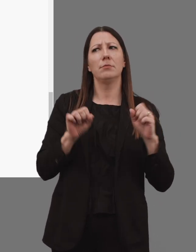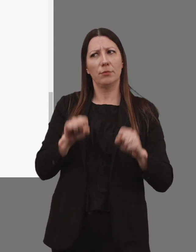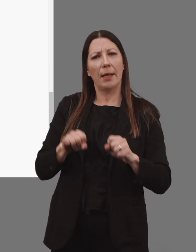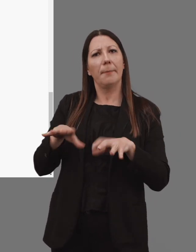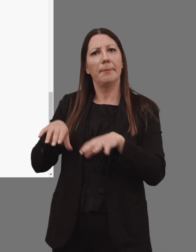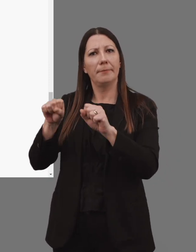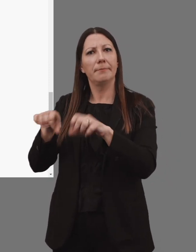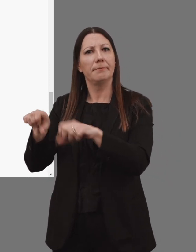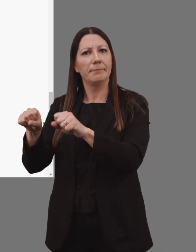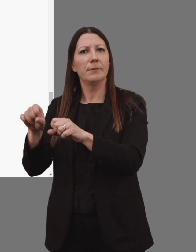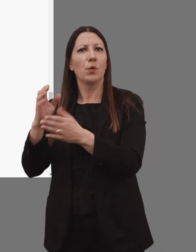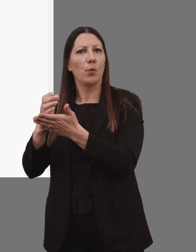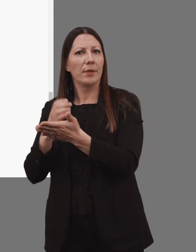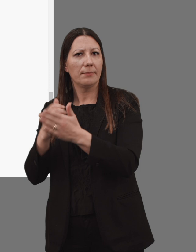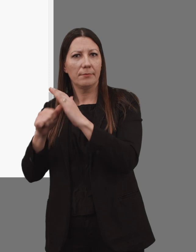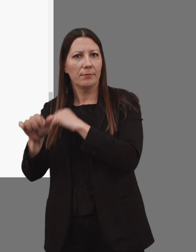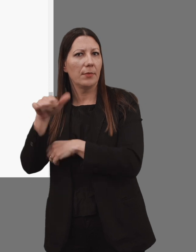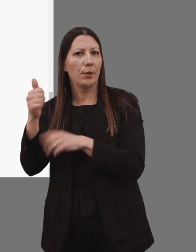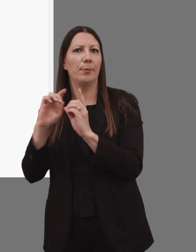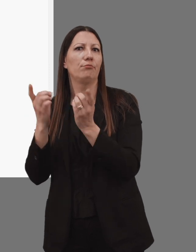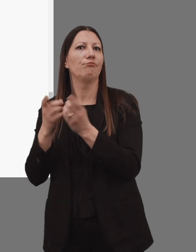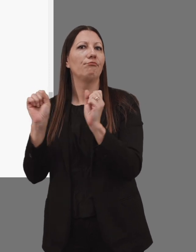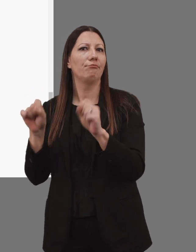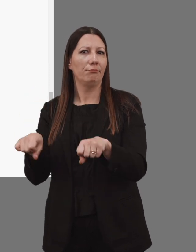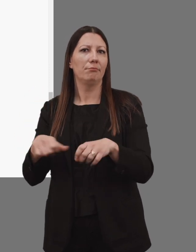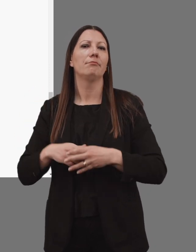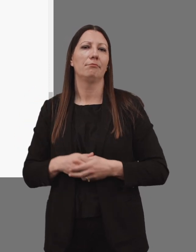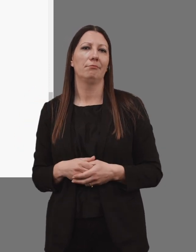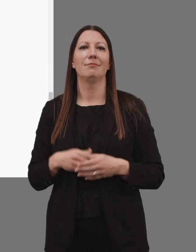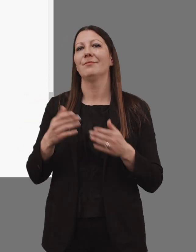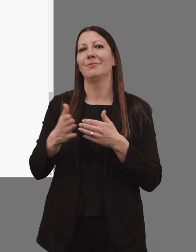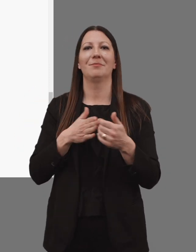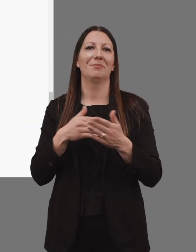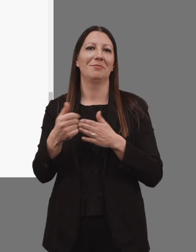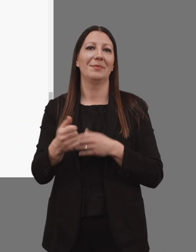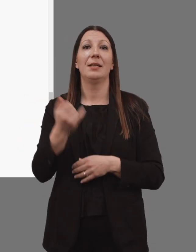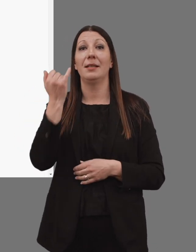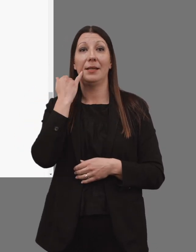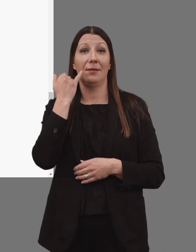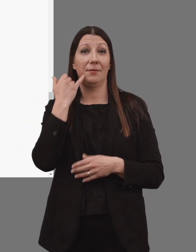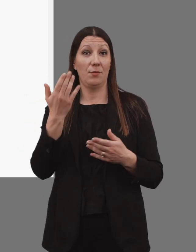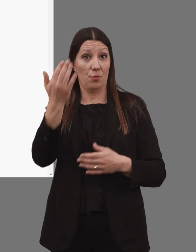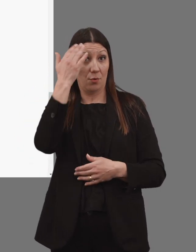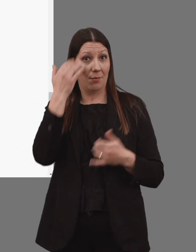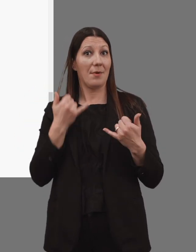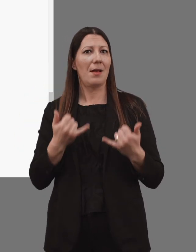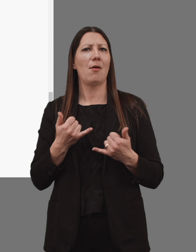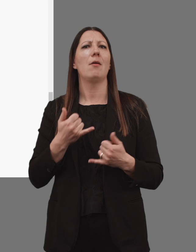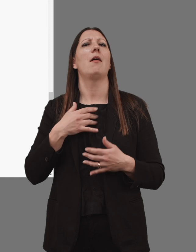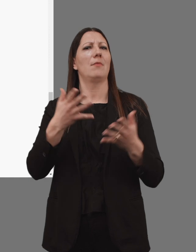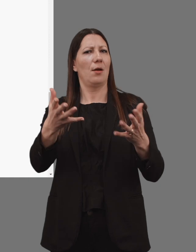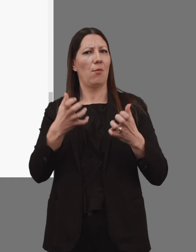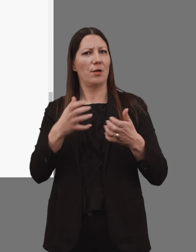different faculties. However, if you do know exactly what you're looking to study, you can absolutely select the one